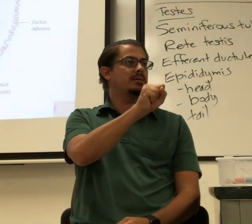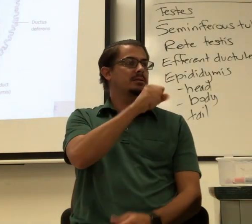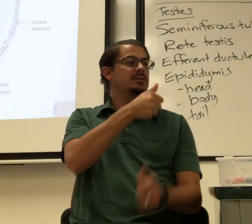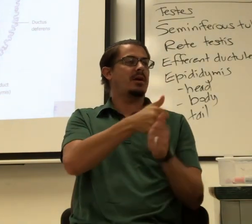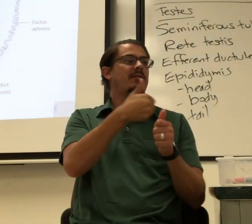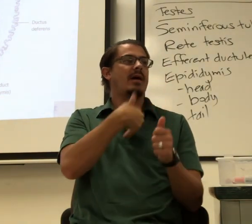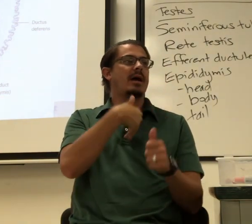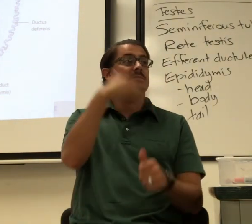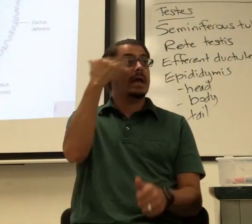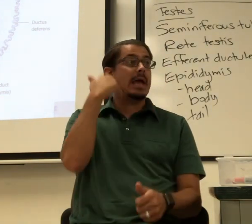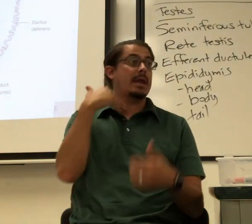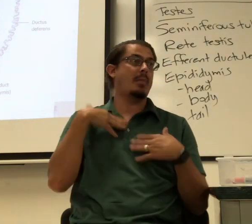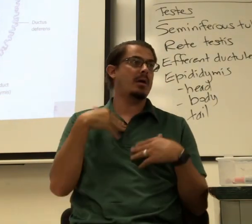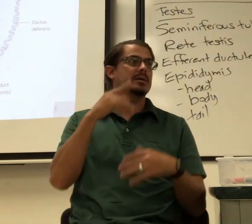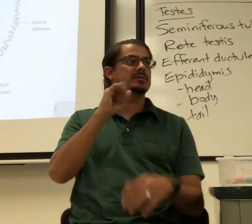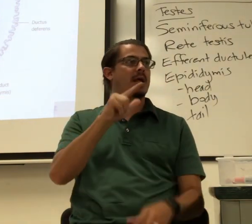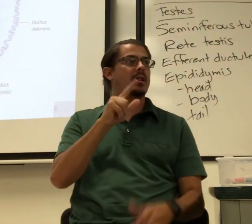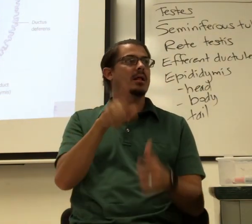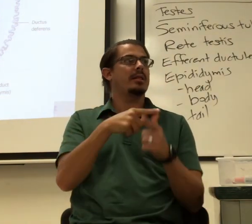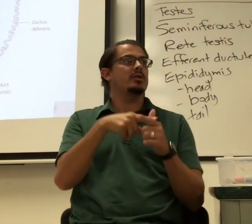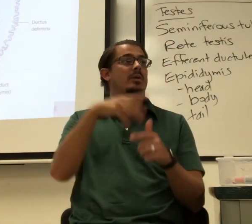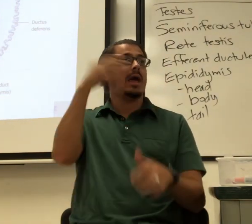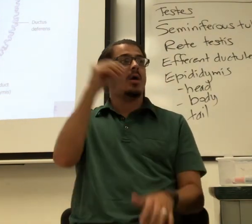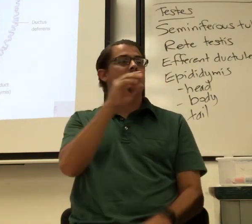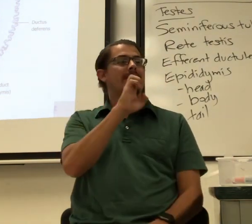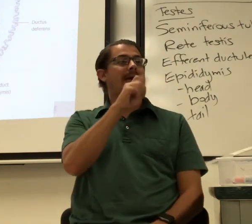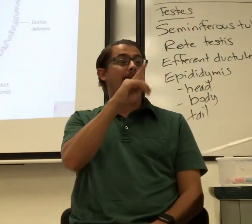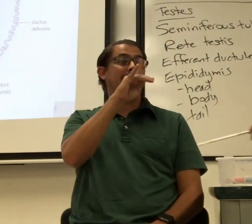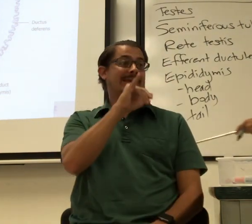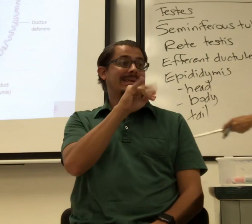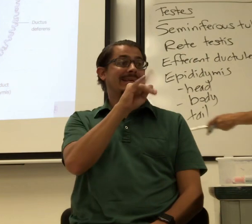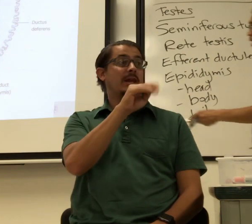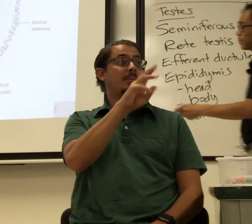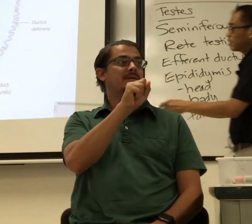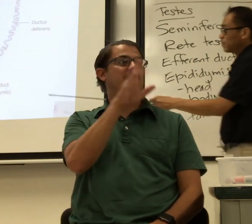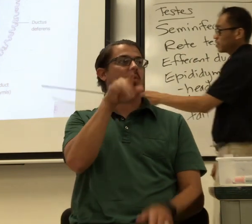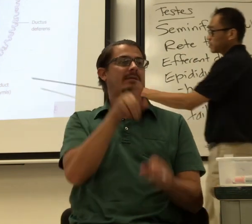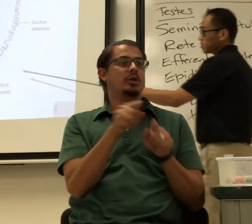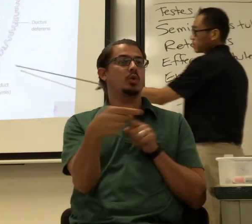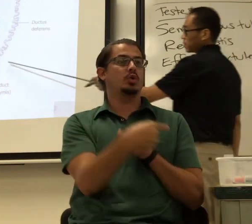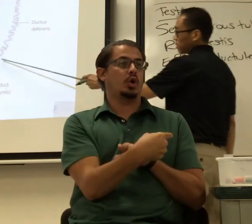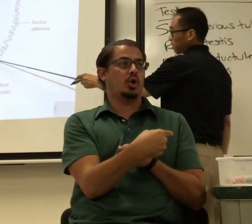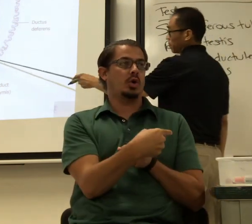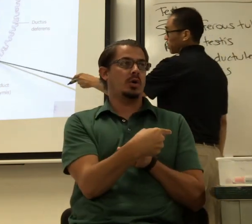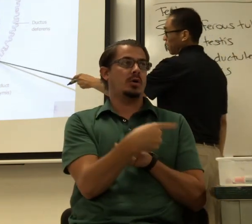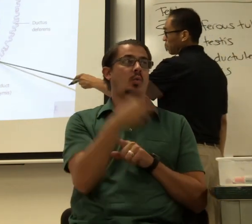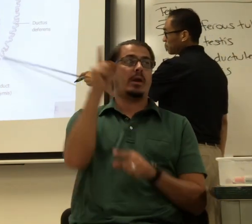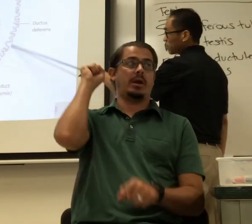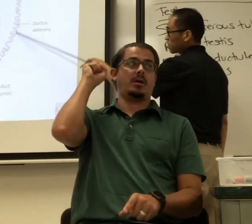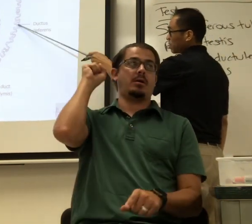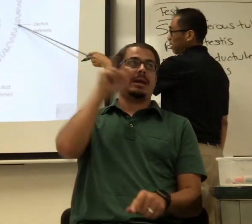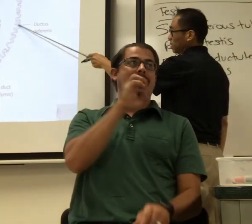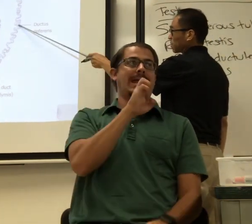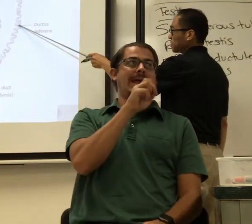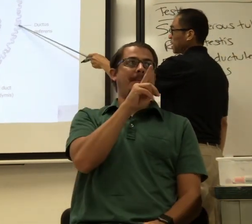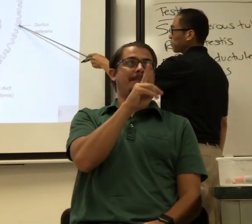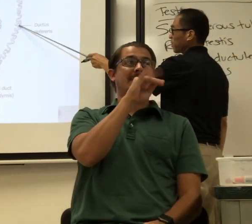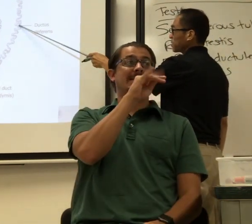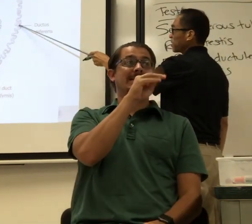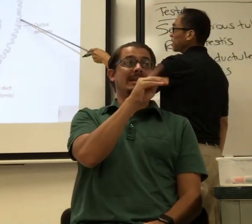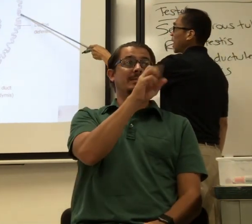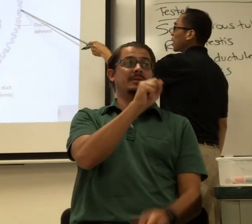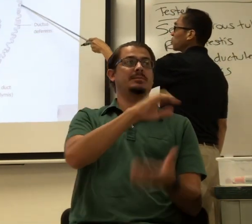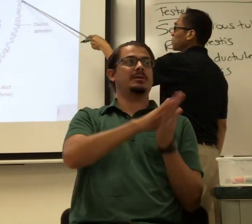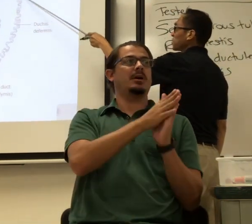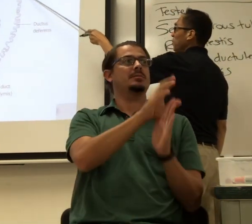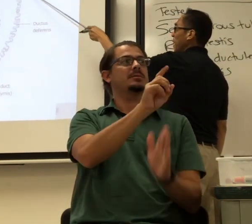When you get out of the epididymis, there's this U-turn right here, where epididymis becomes ductus